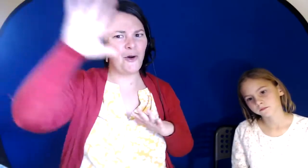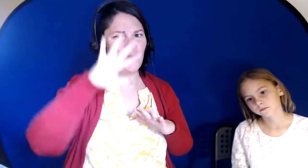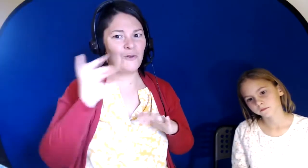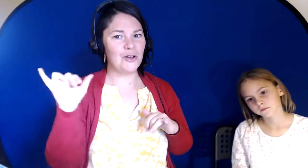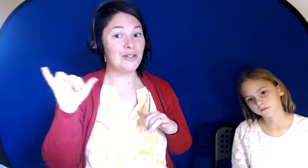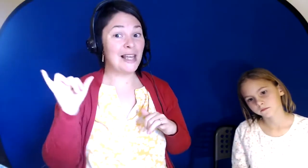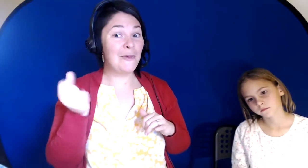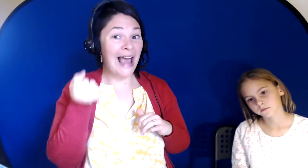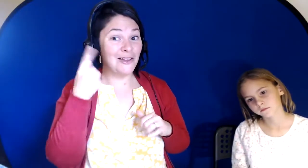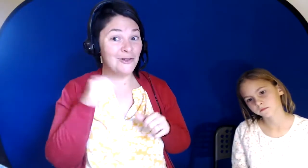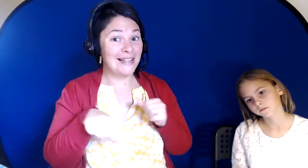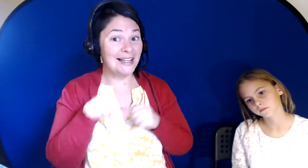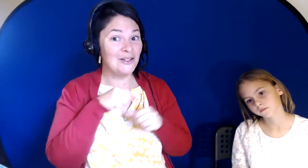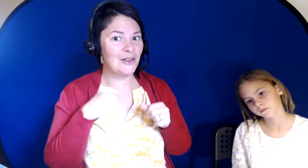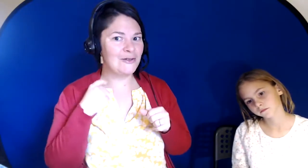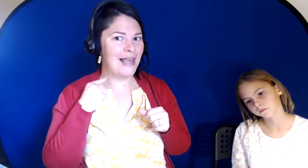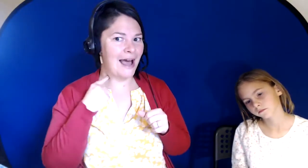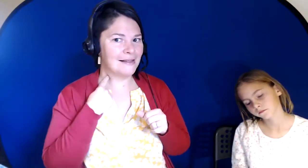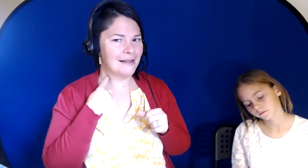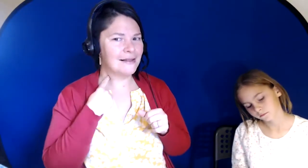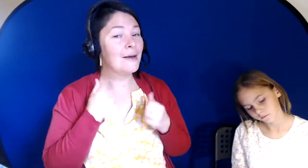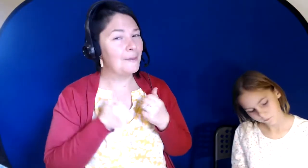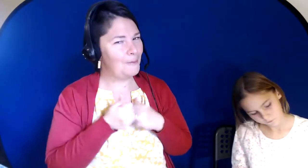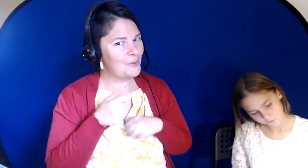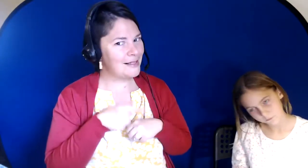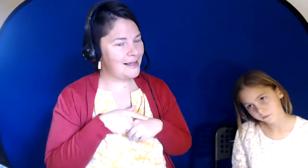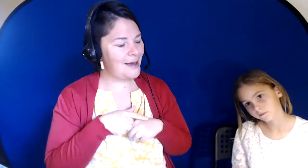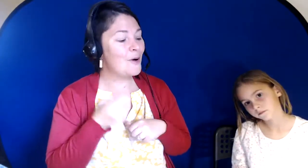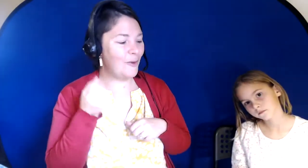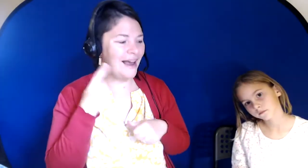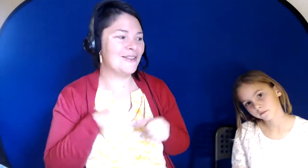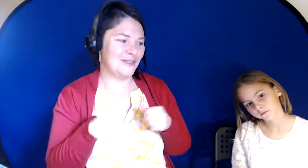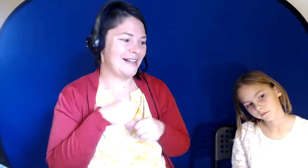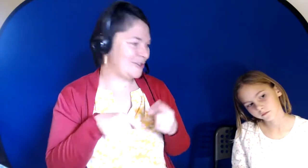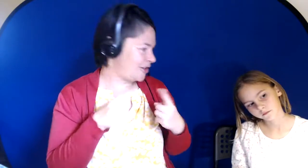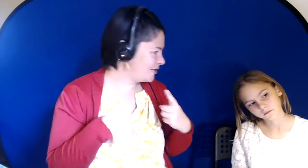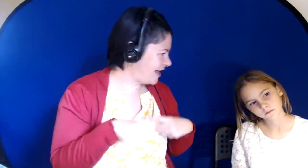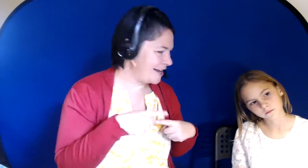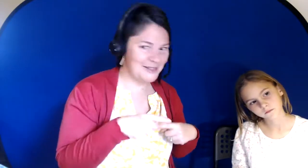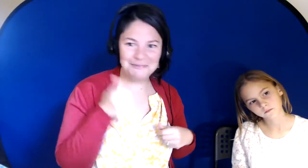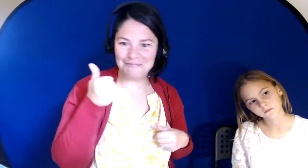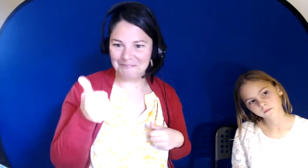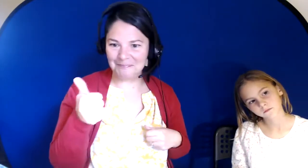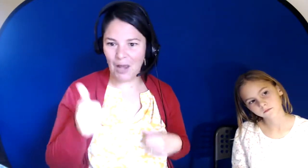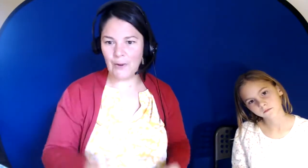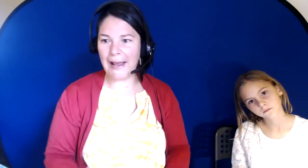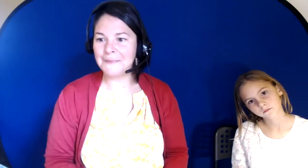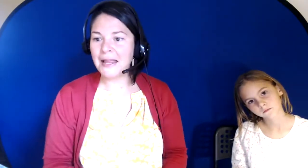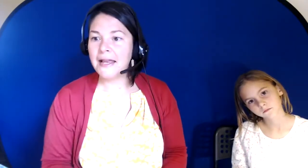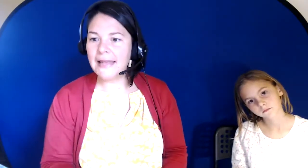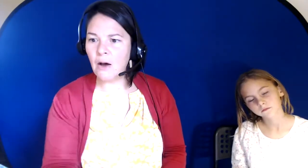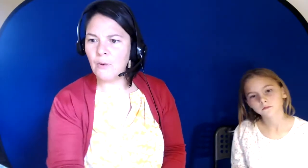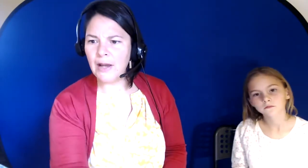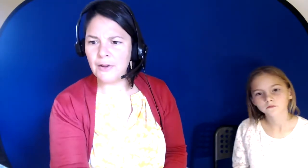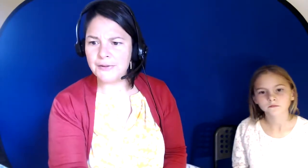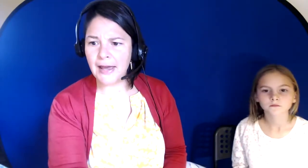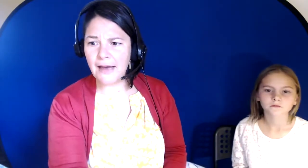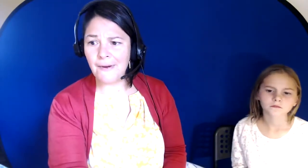over. Just like we understand each other's accents, most of the time, we understand each other's signs. Okay, now we also have on my